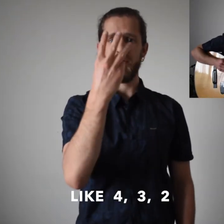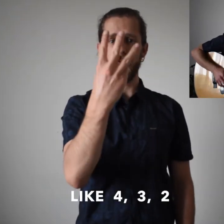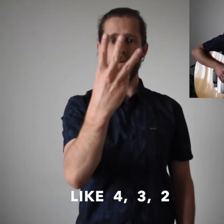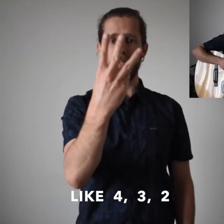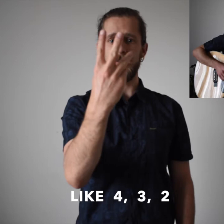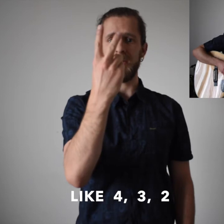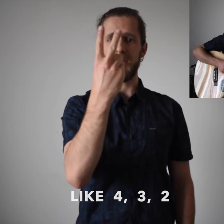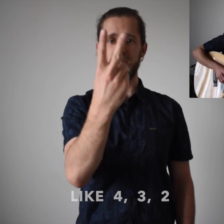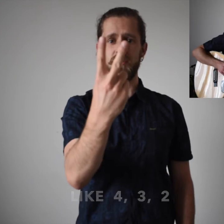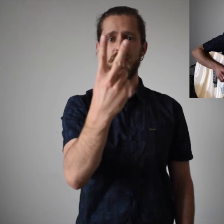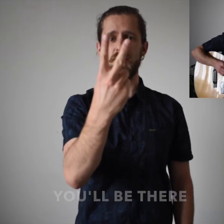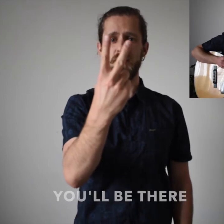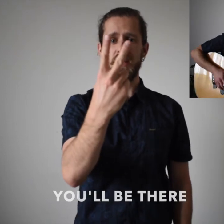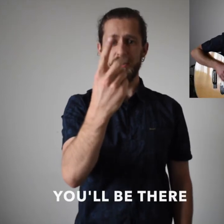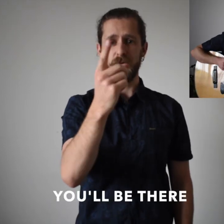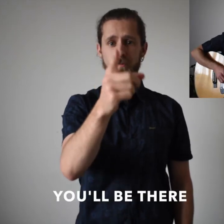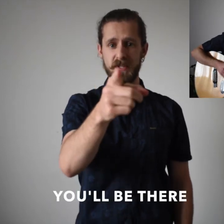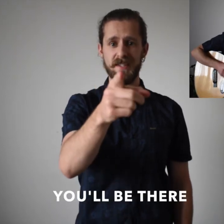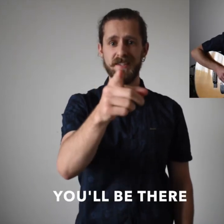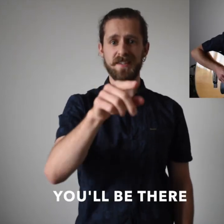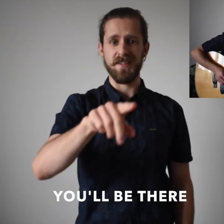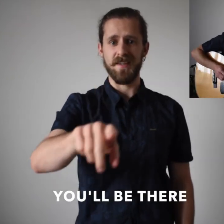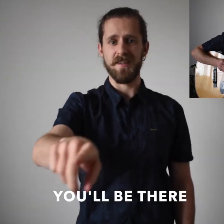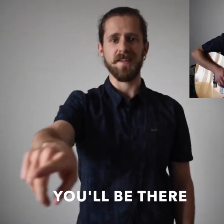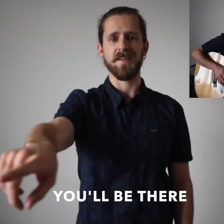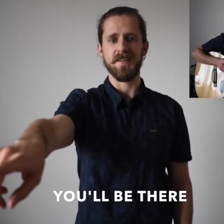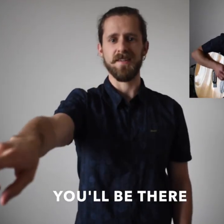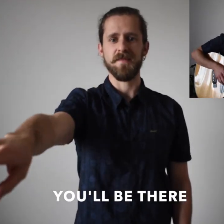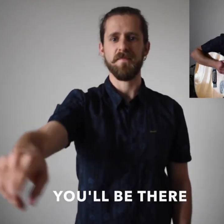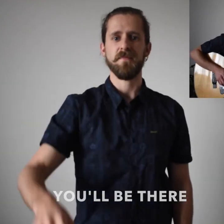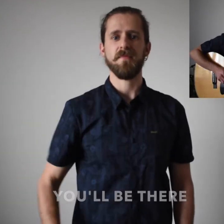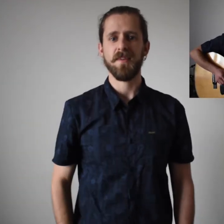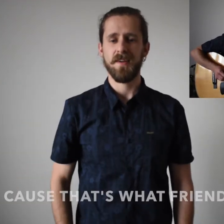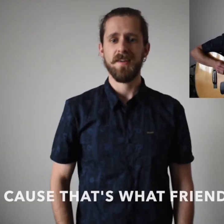four, three, two, you'll be there.